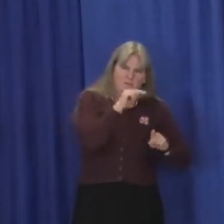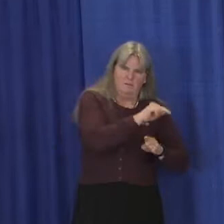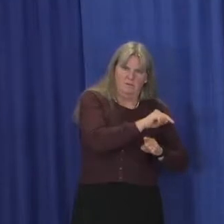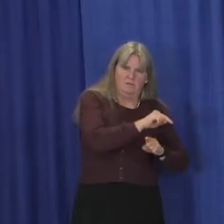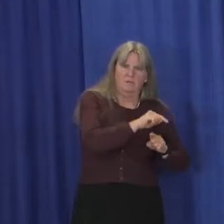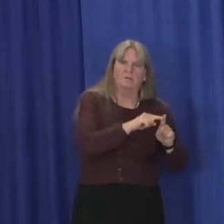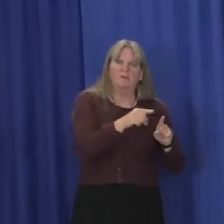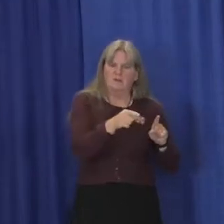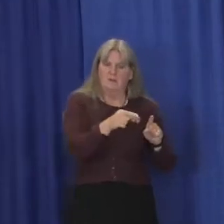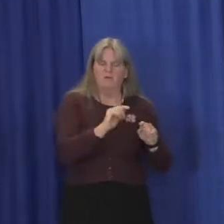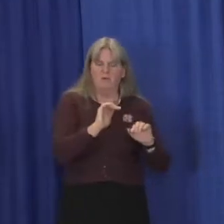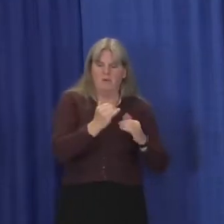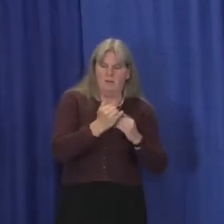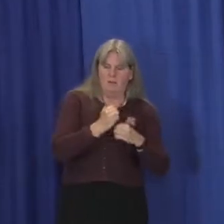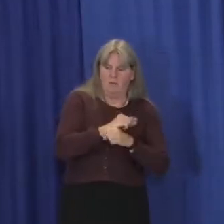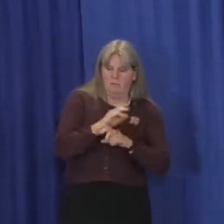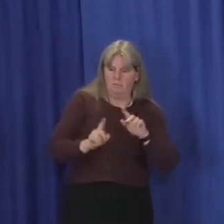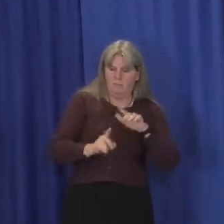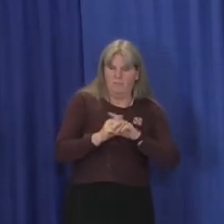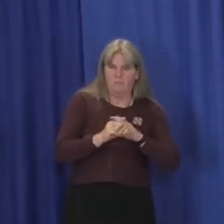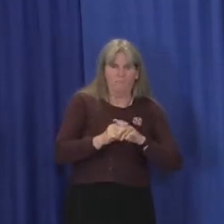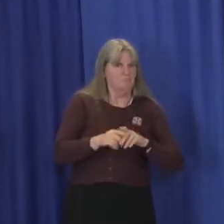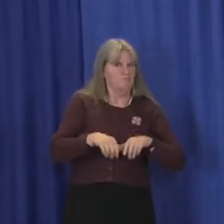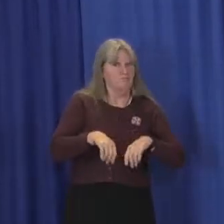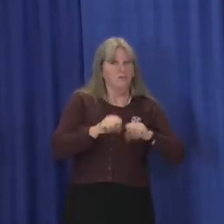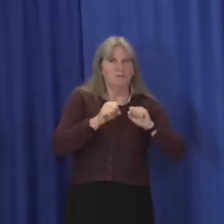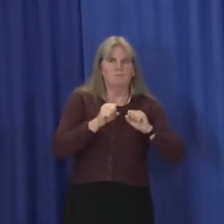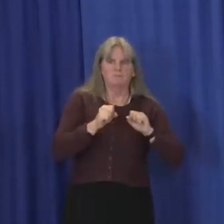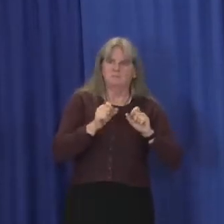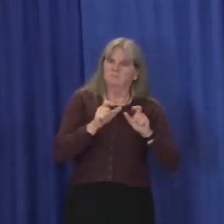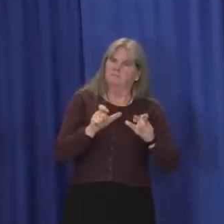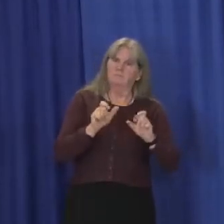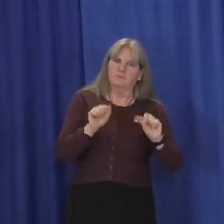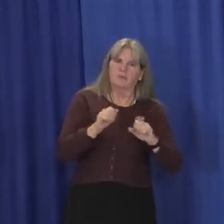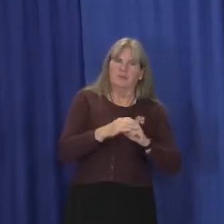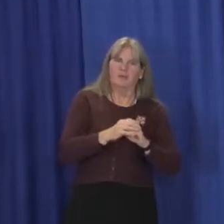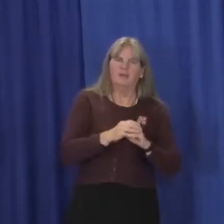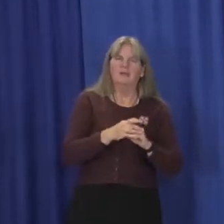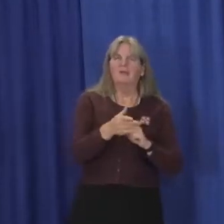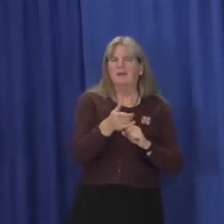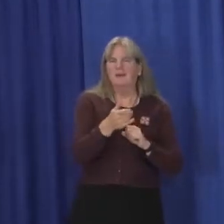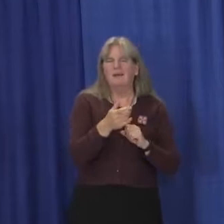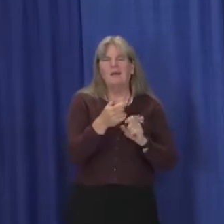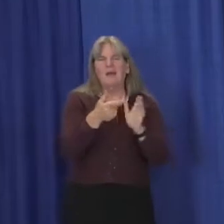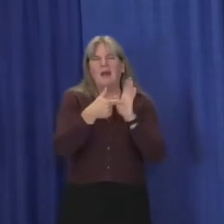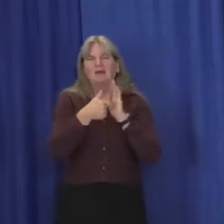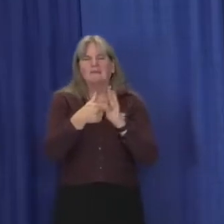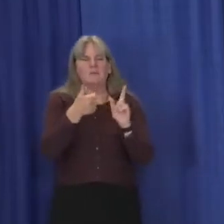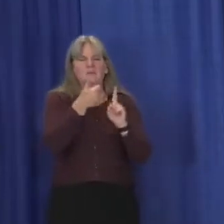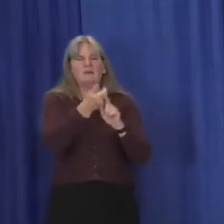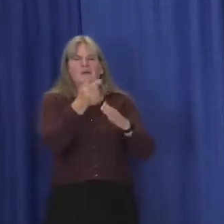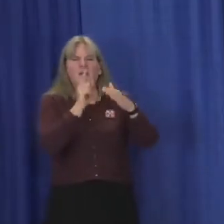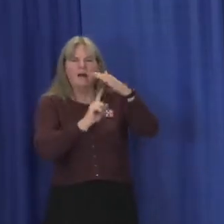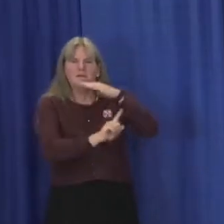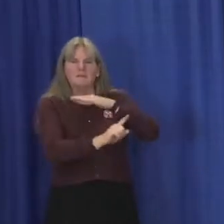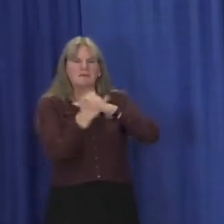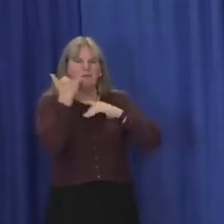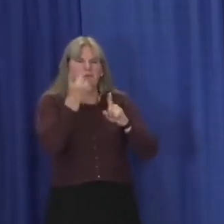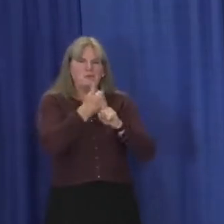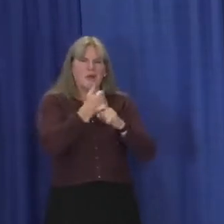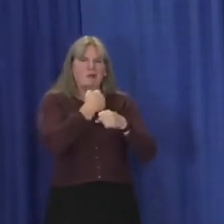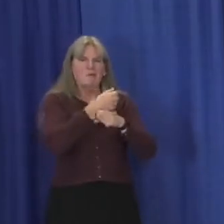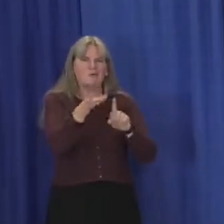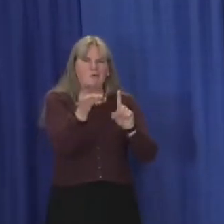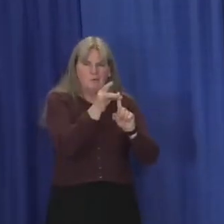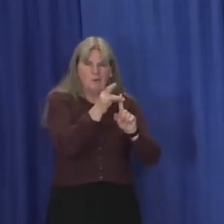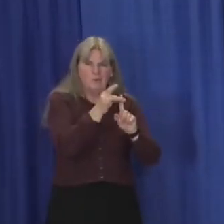control the spread of COVID-19. Not the least of these are the instructions to self-isolate for those who are infected and those